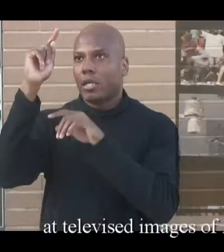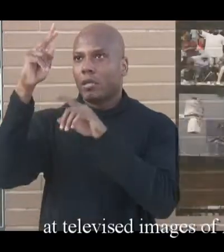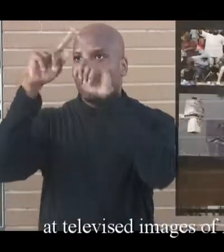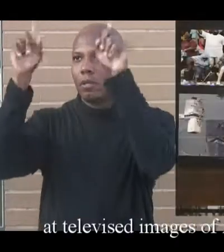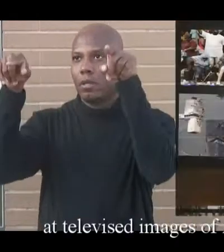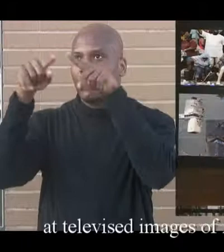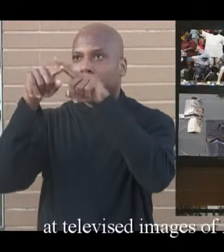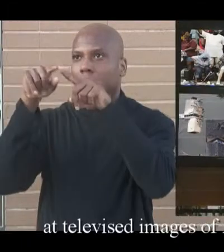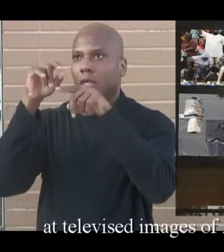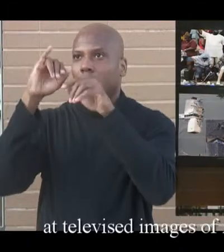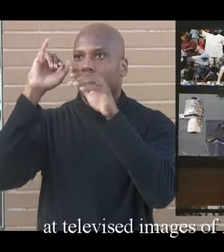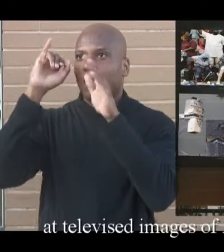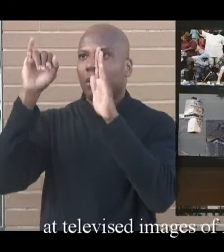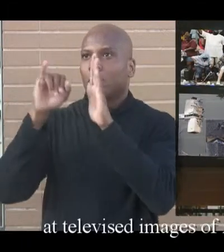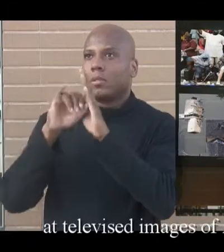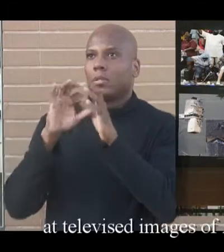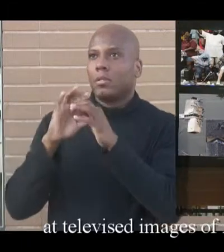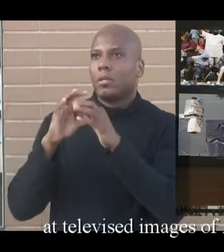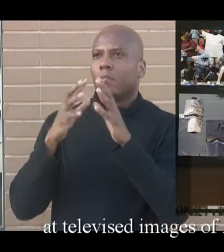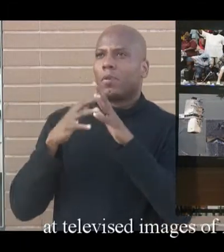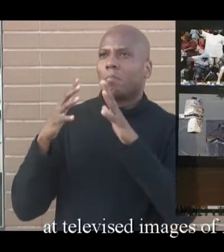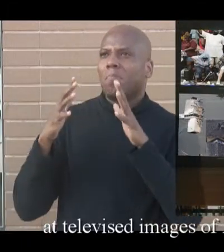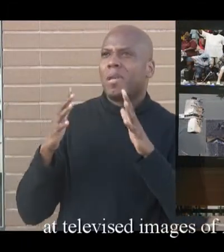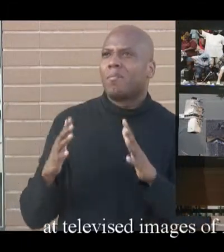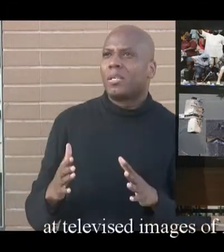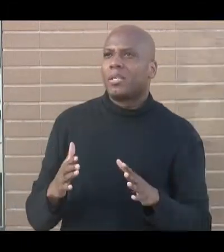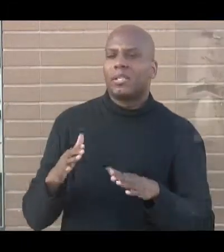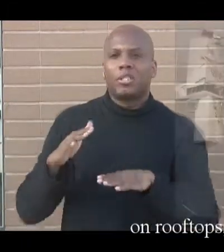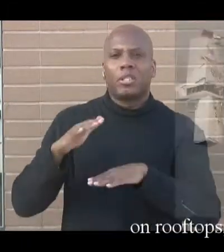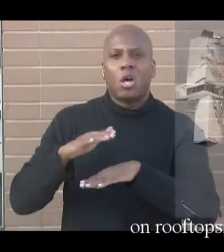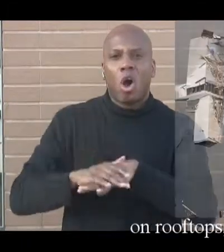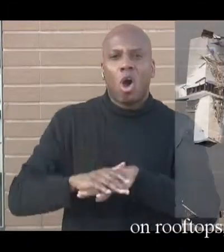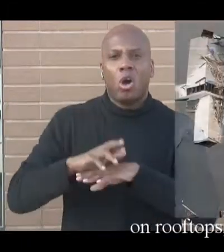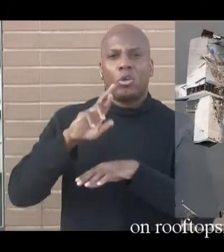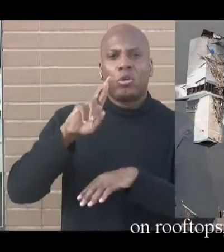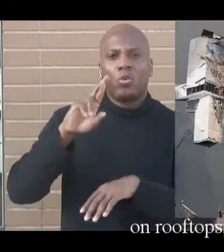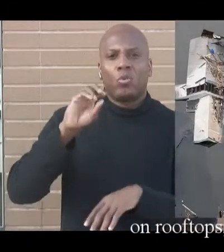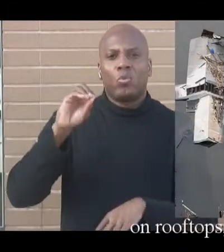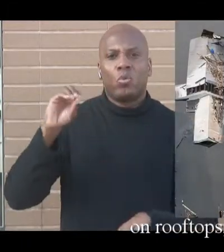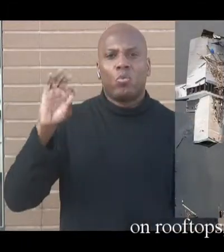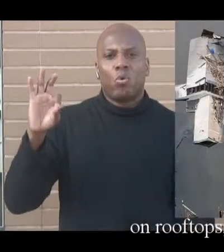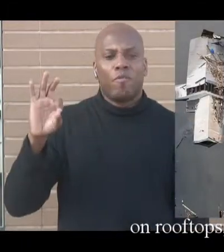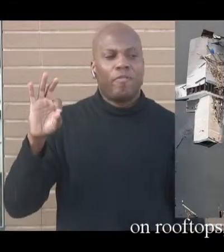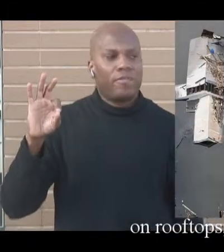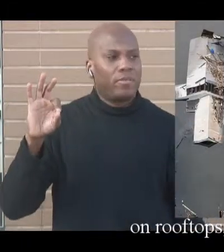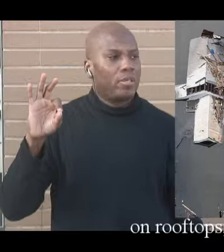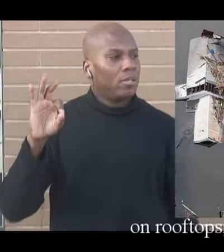staring at televised images of Americans on